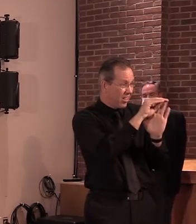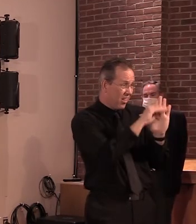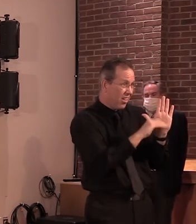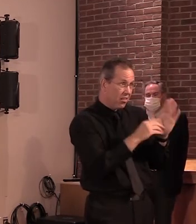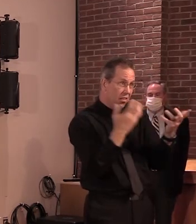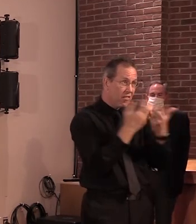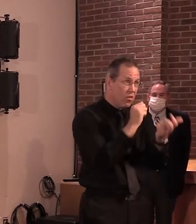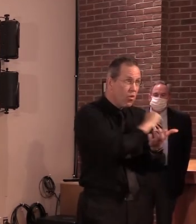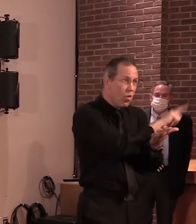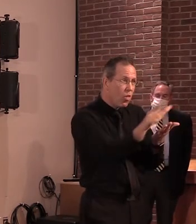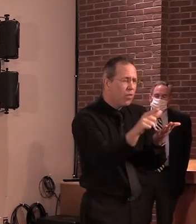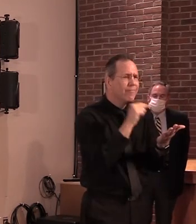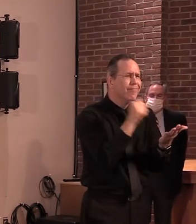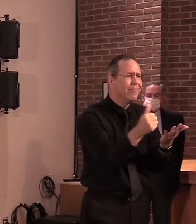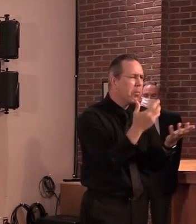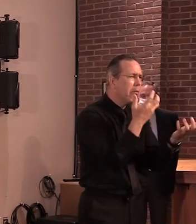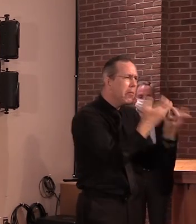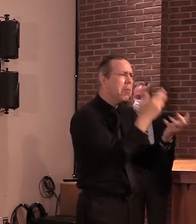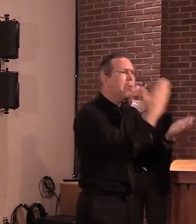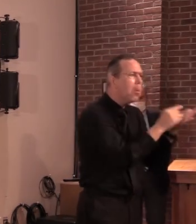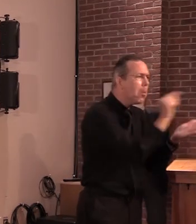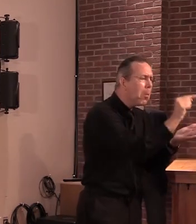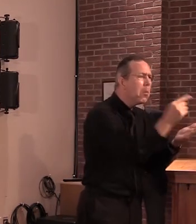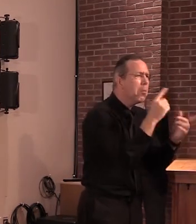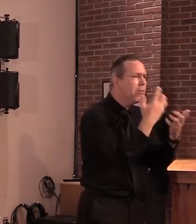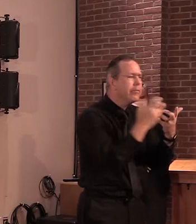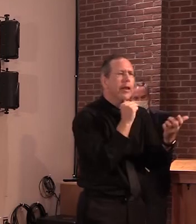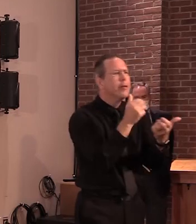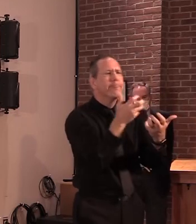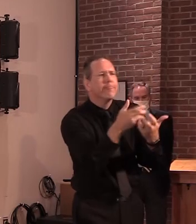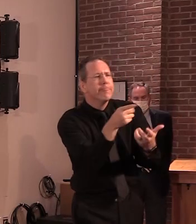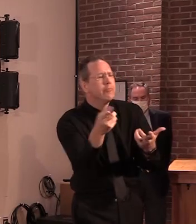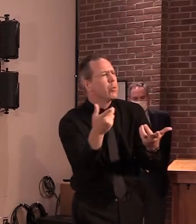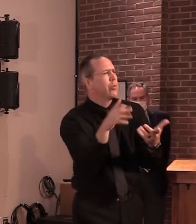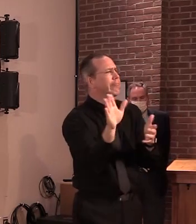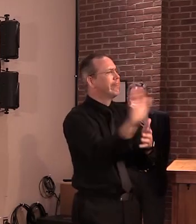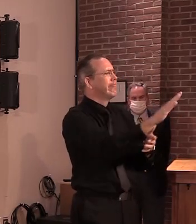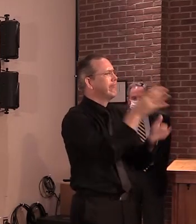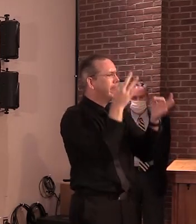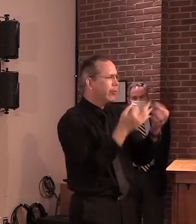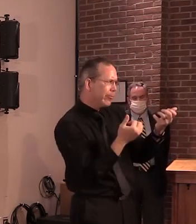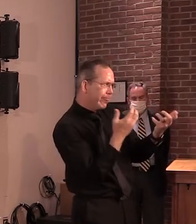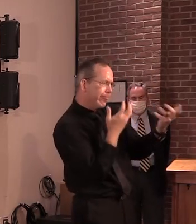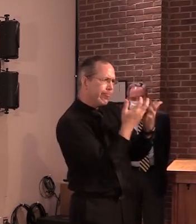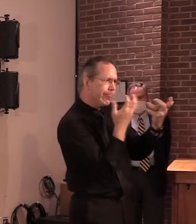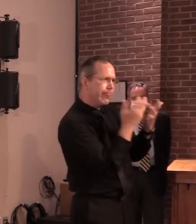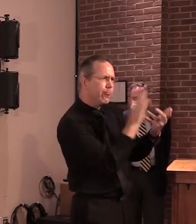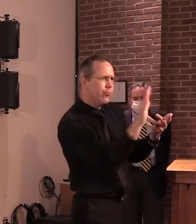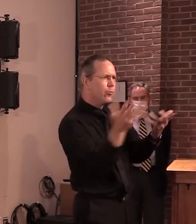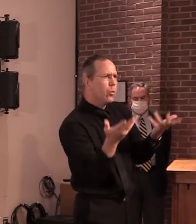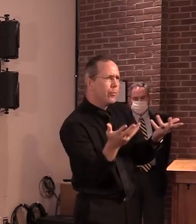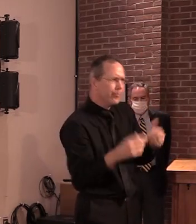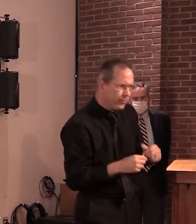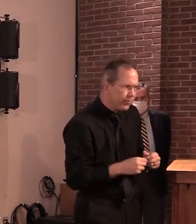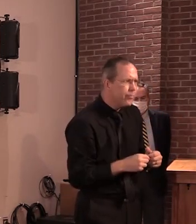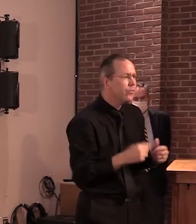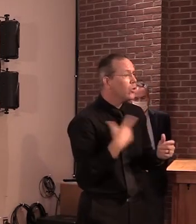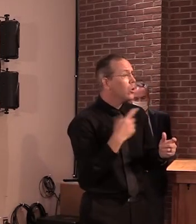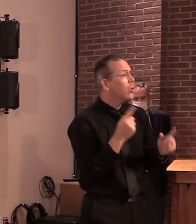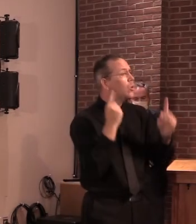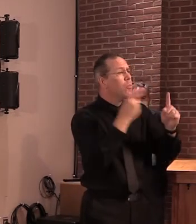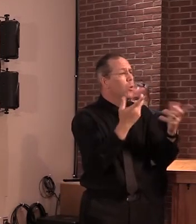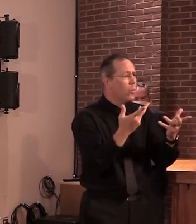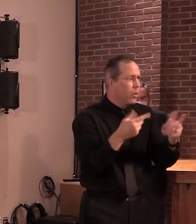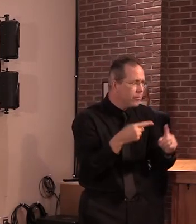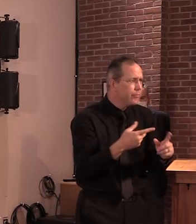us in planning for return to school are to 1, give every child a quality education, 2, allow for